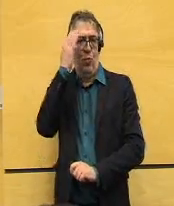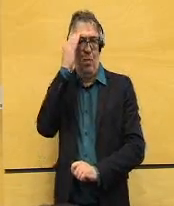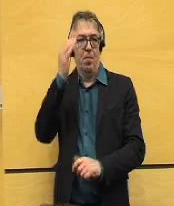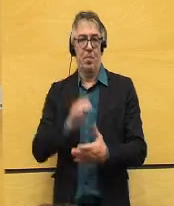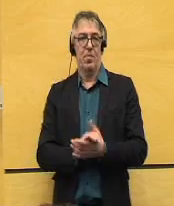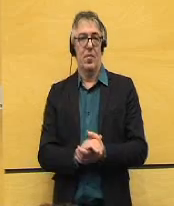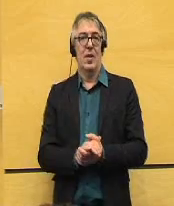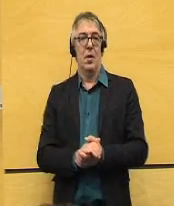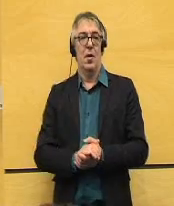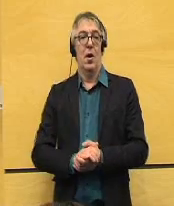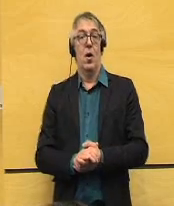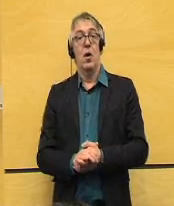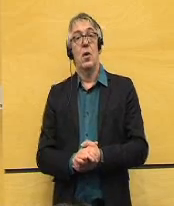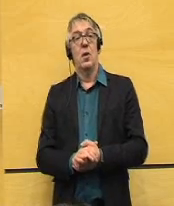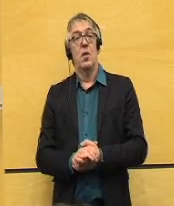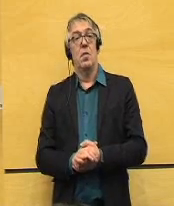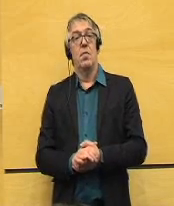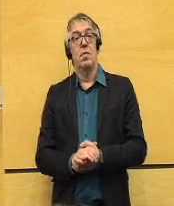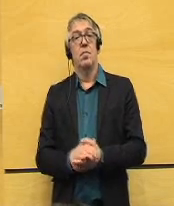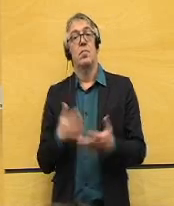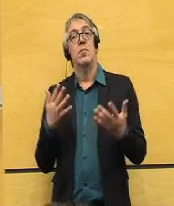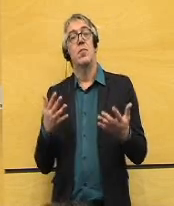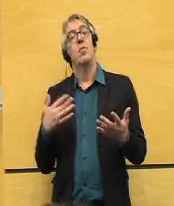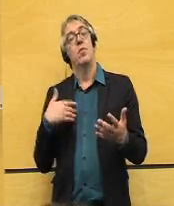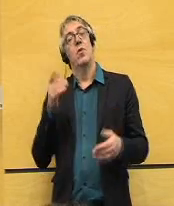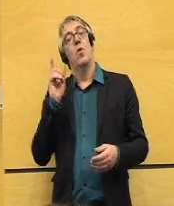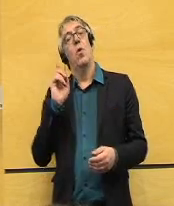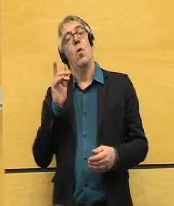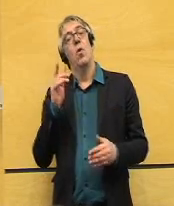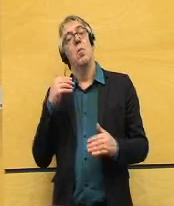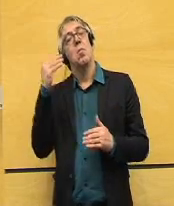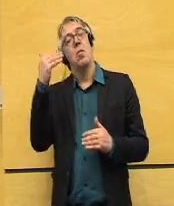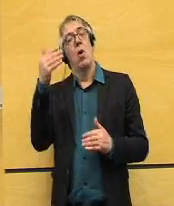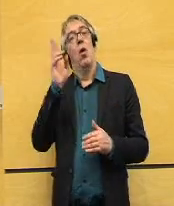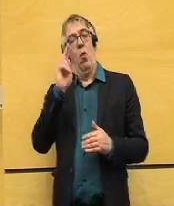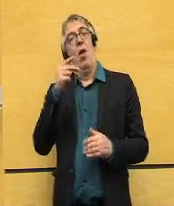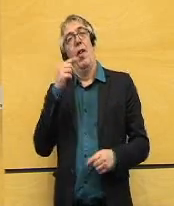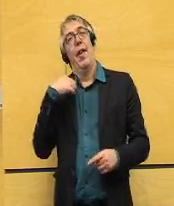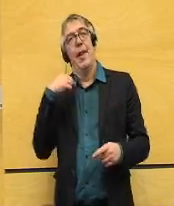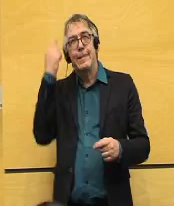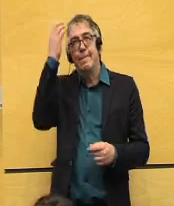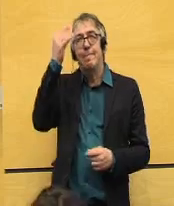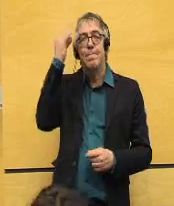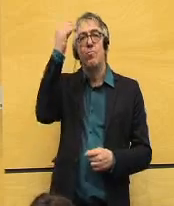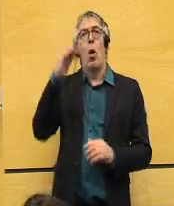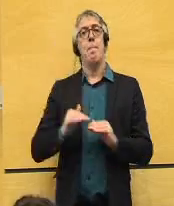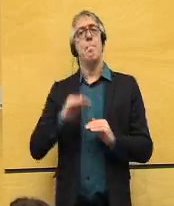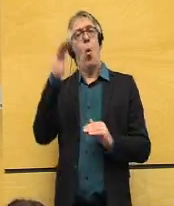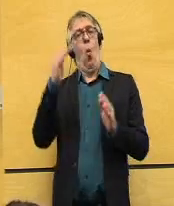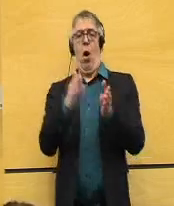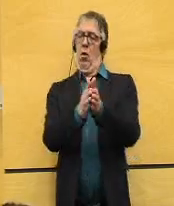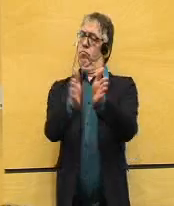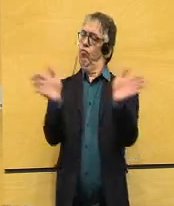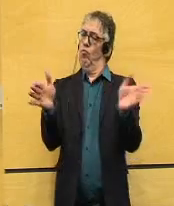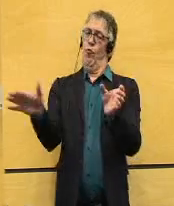enabling strategy would be to look towards a more holistic, complete concept of non-discrimination.